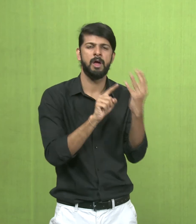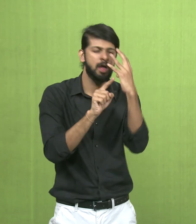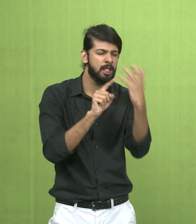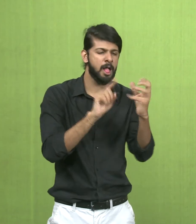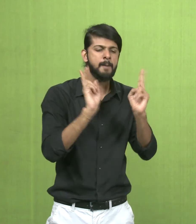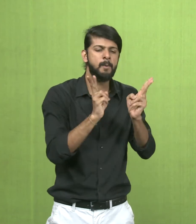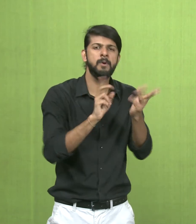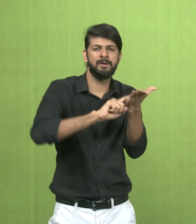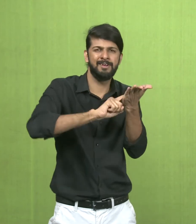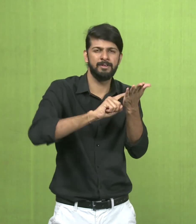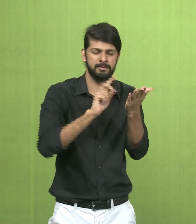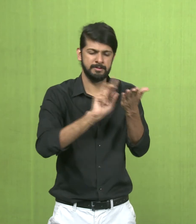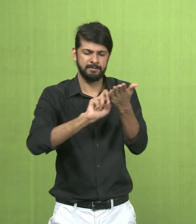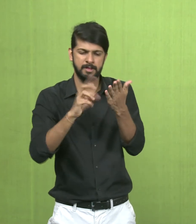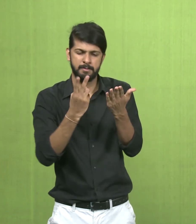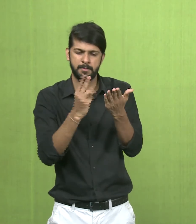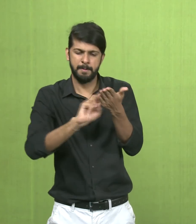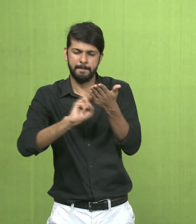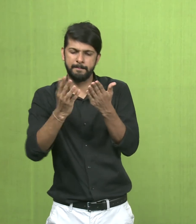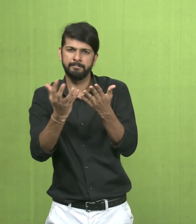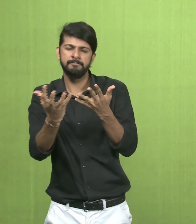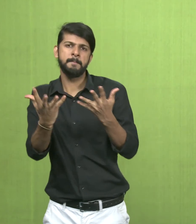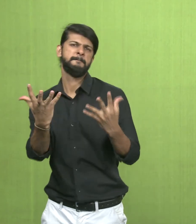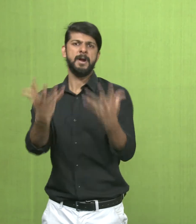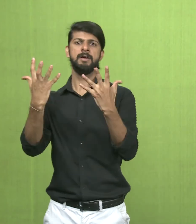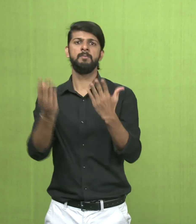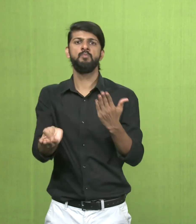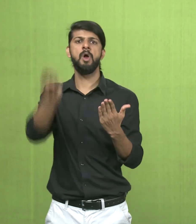4B, 6B and 9B.